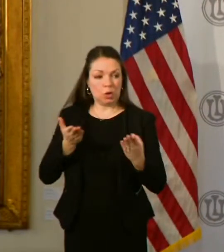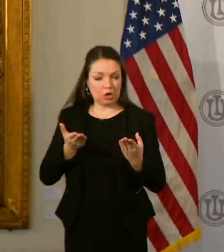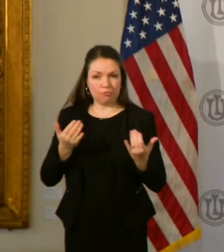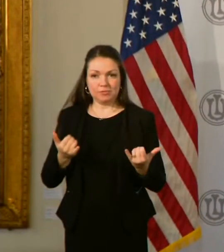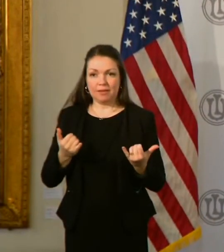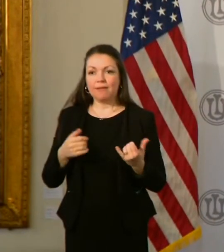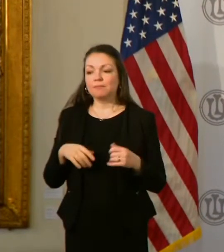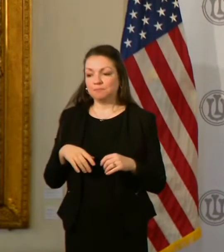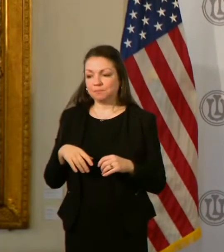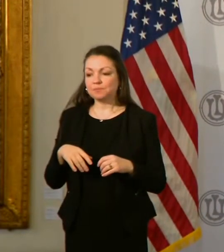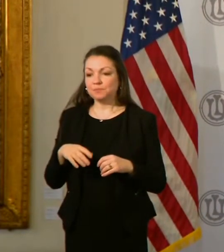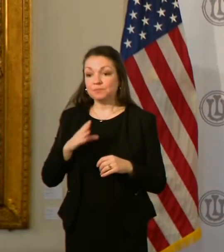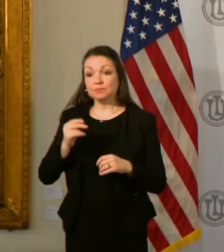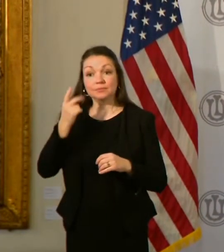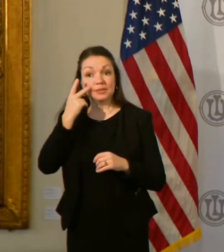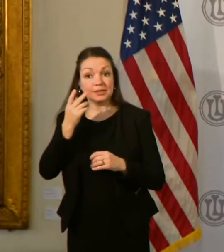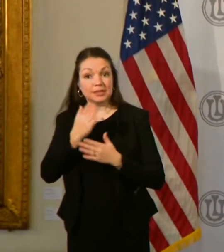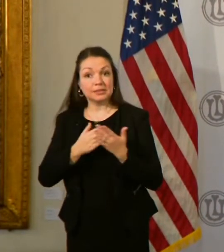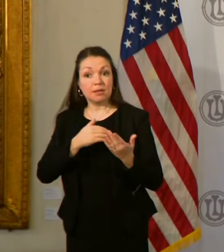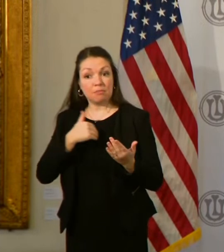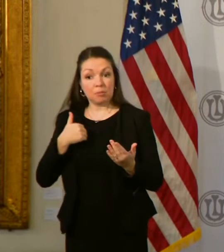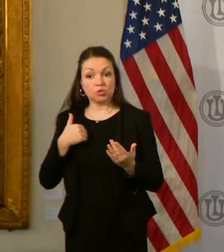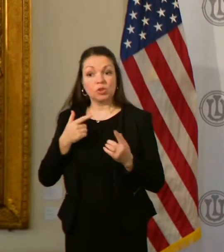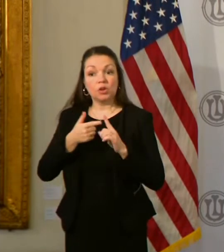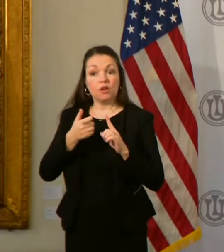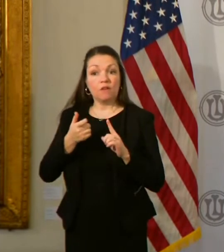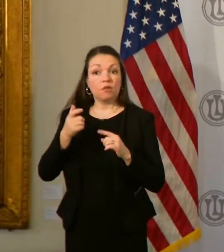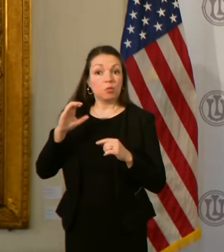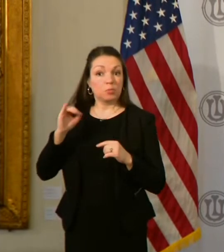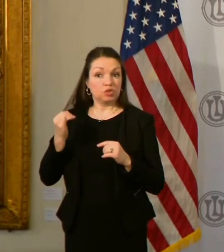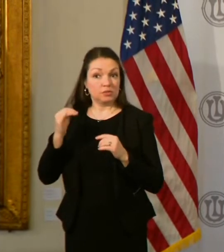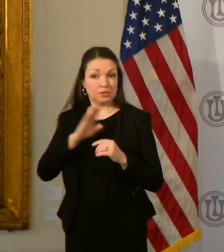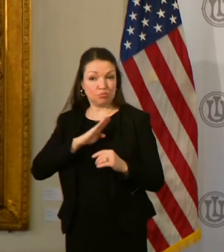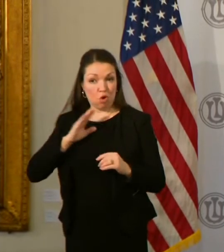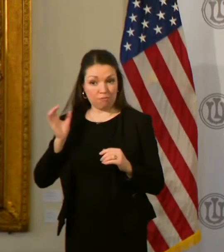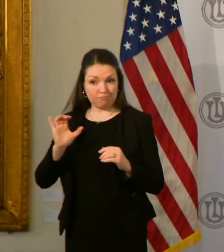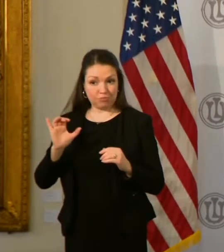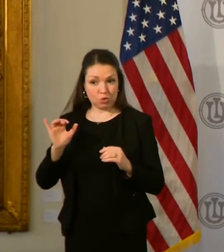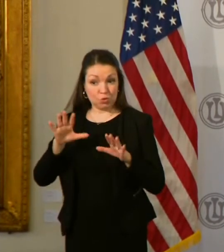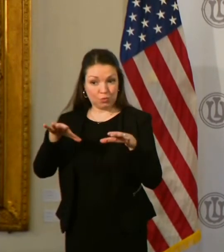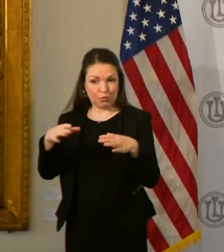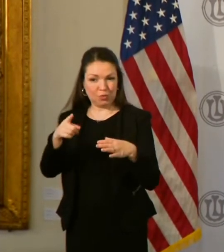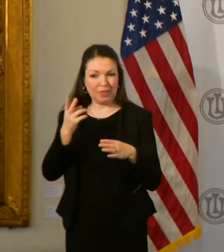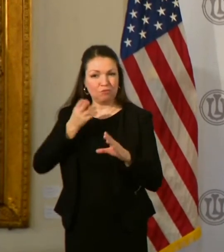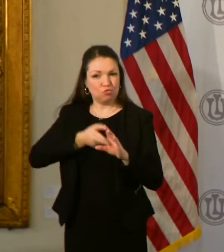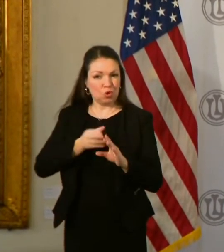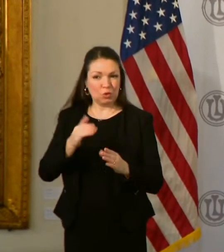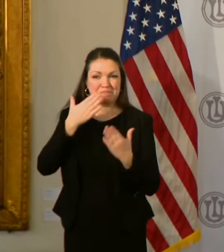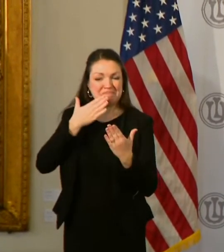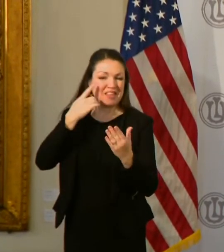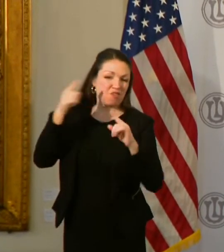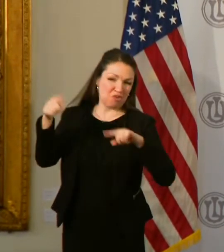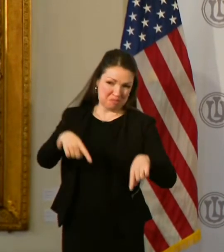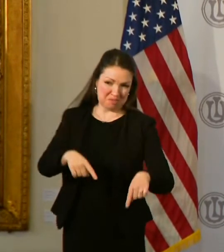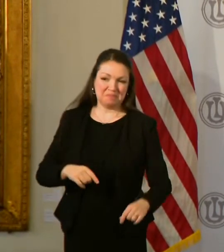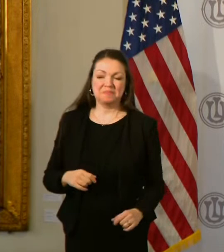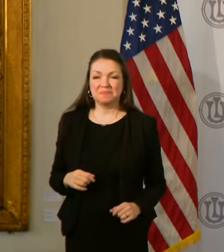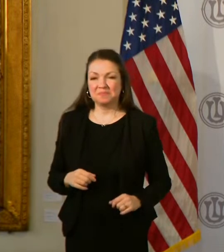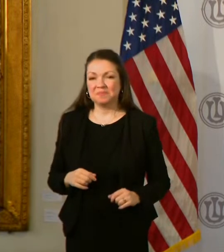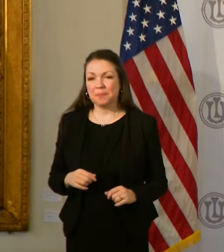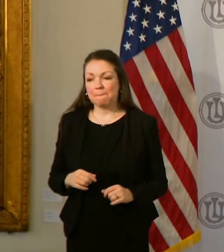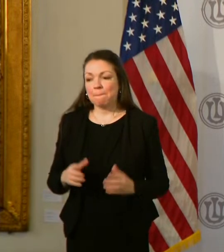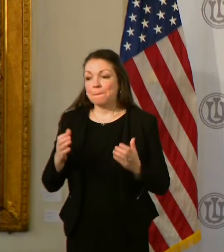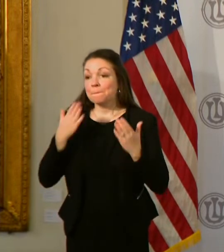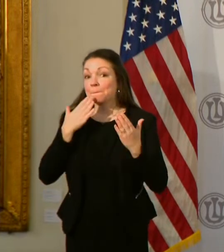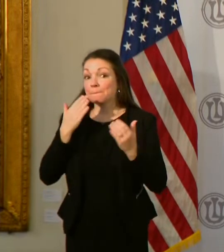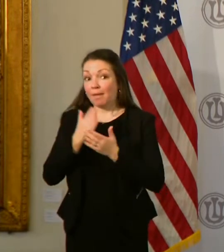also see some members of our office from our Juvenile Justice Bureau as well who've joined with us, and I thank them for coming. I want to thank those